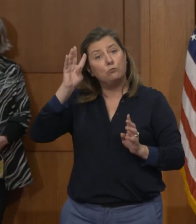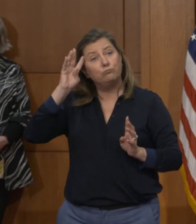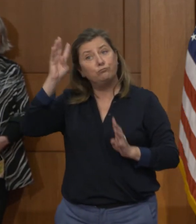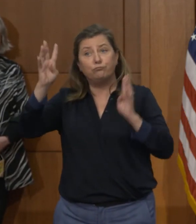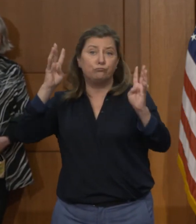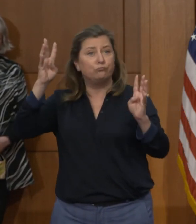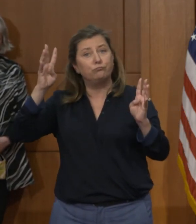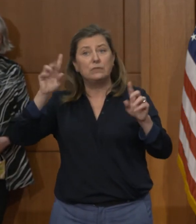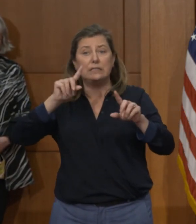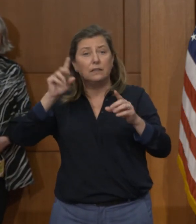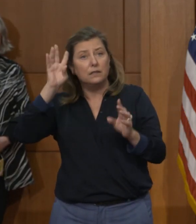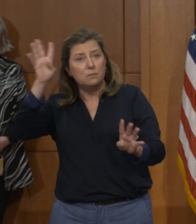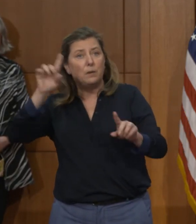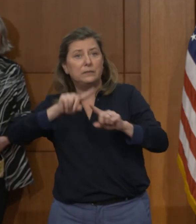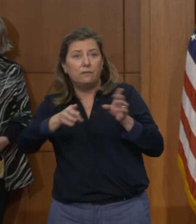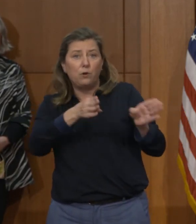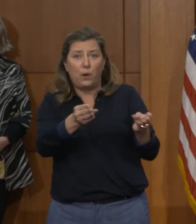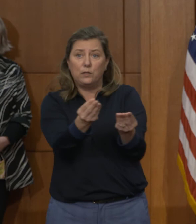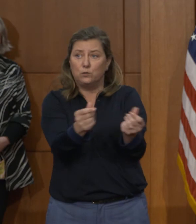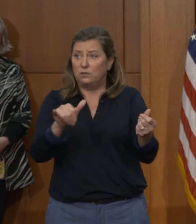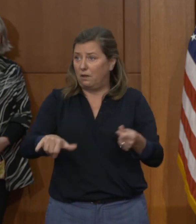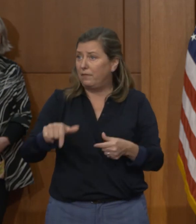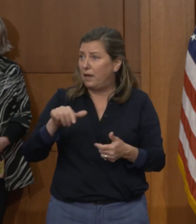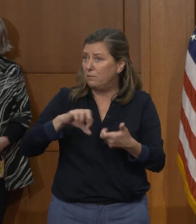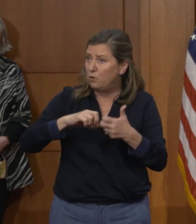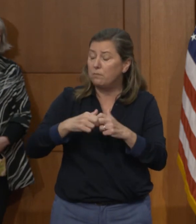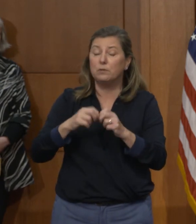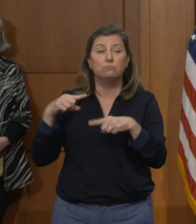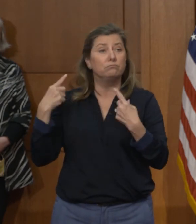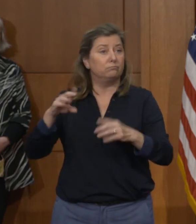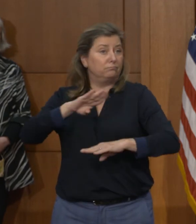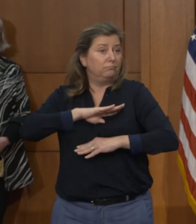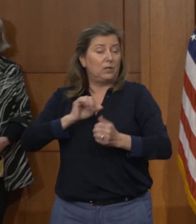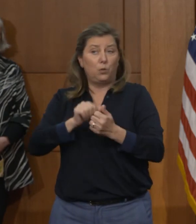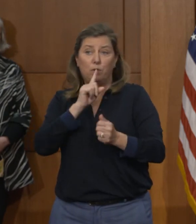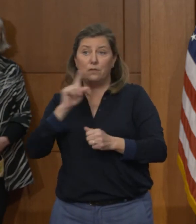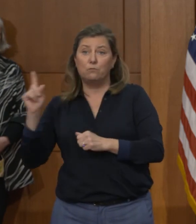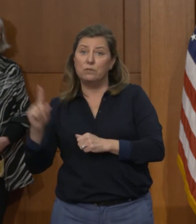and certainly part of the solution. And we've really been pleased by the response so far.